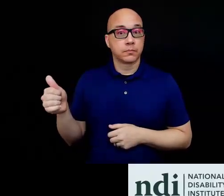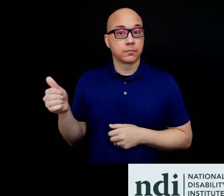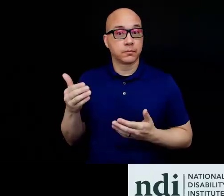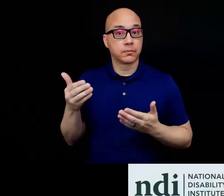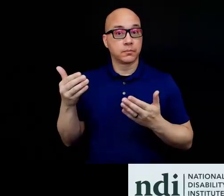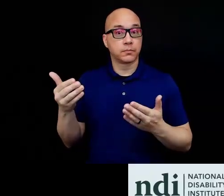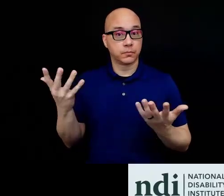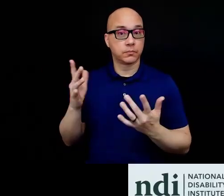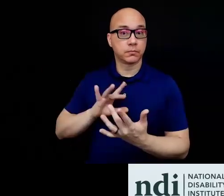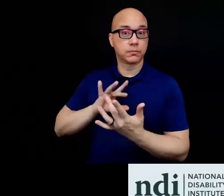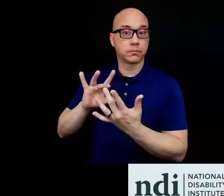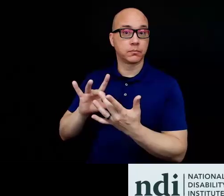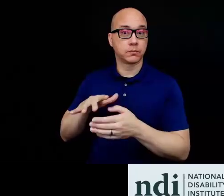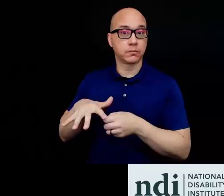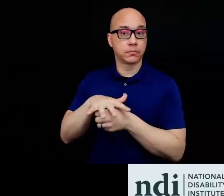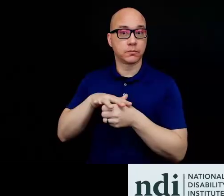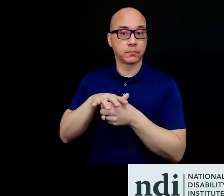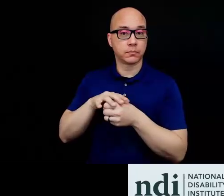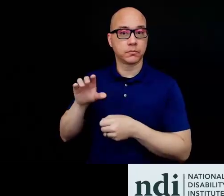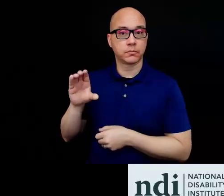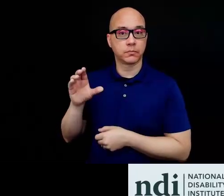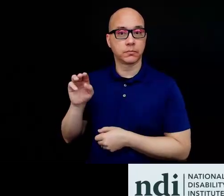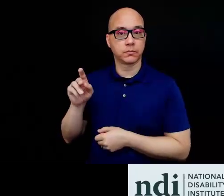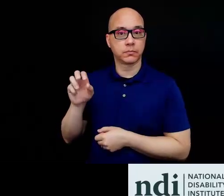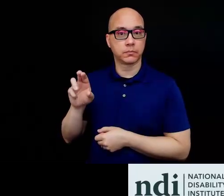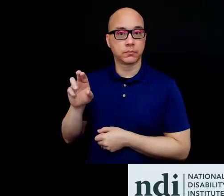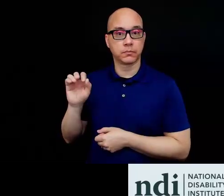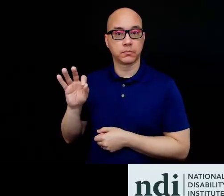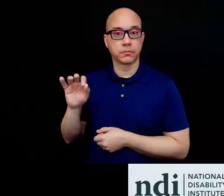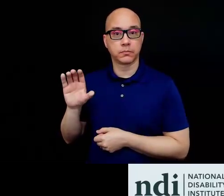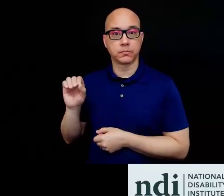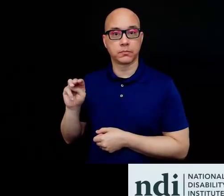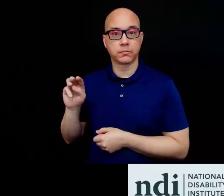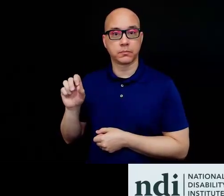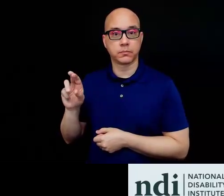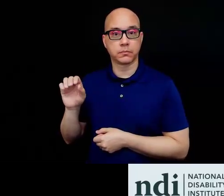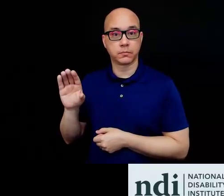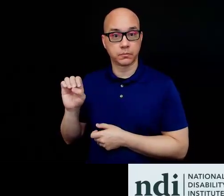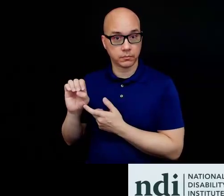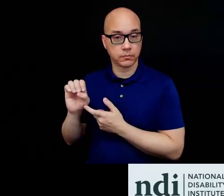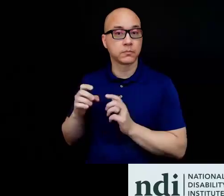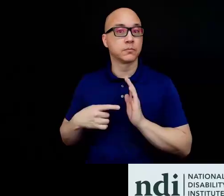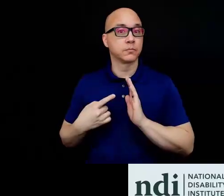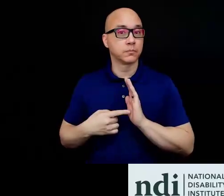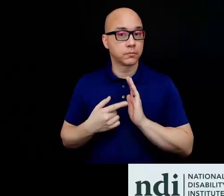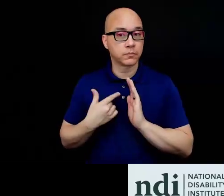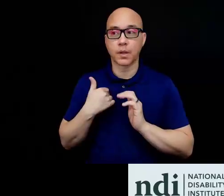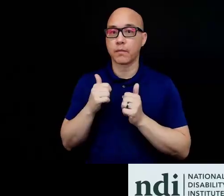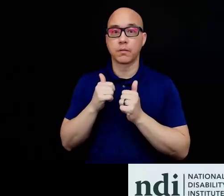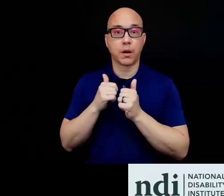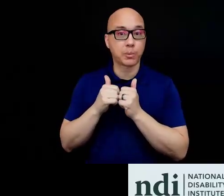reach out to your local Chamber of Commerce. At times they have competitions or grants or some type of